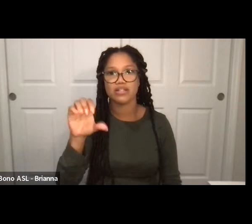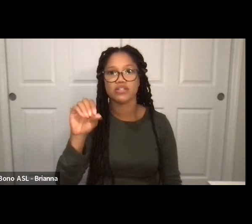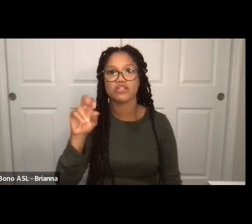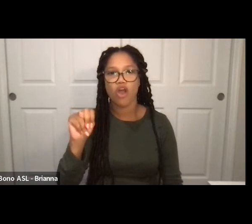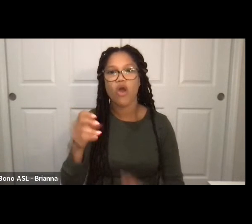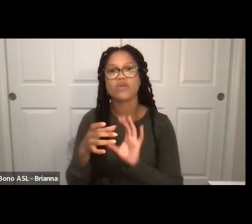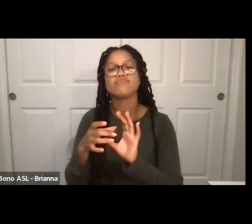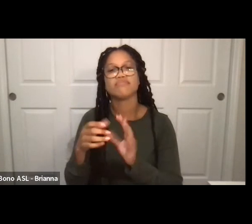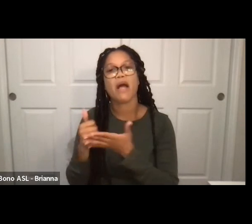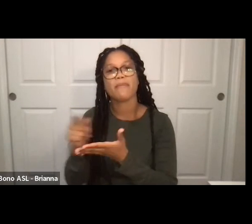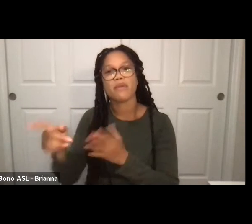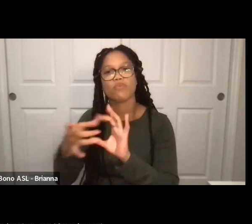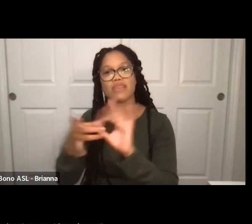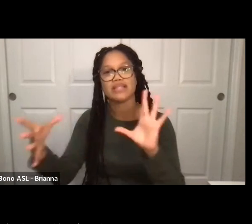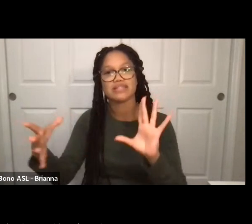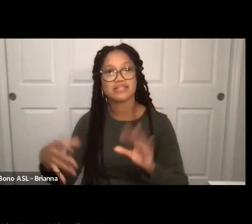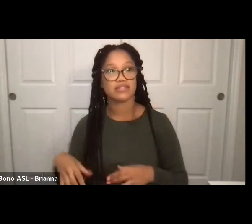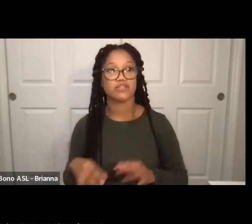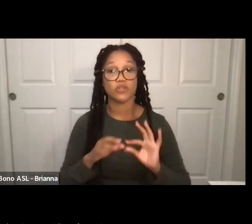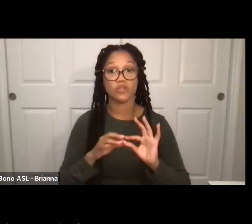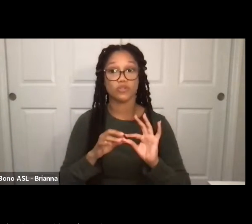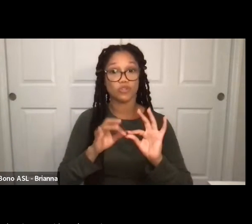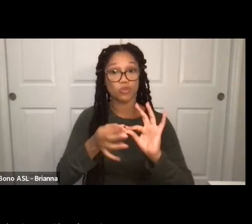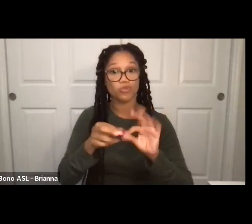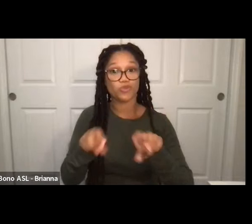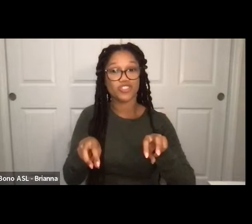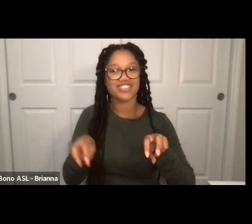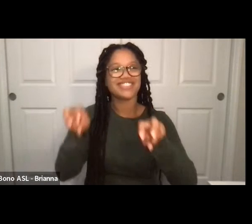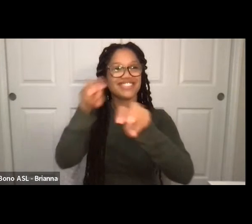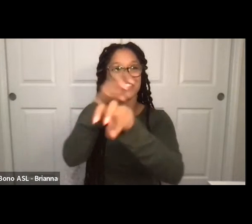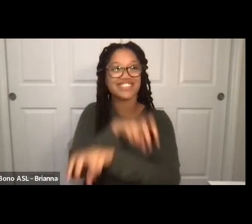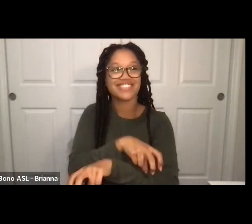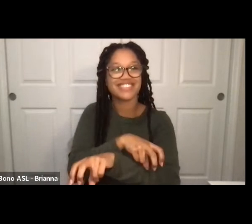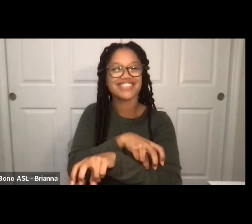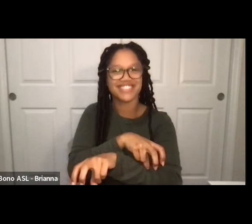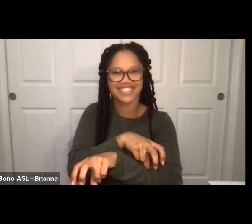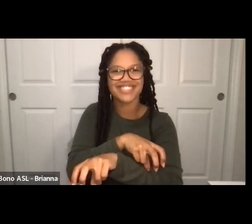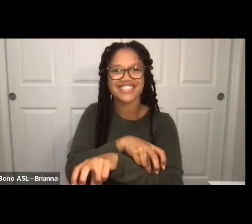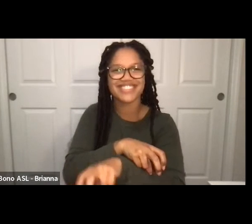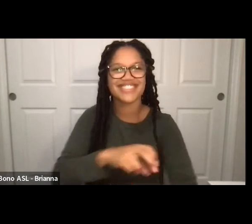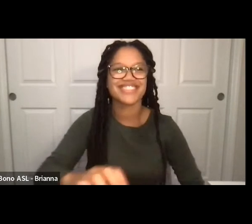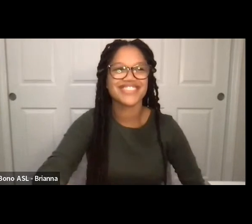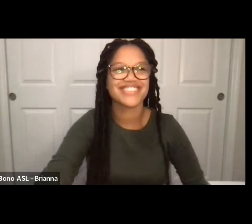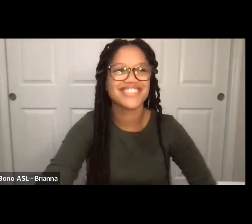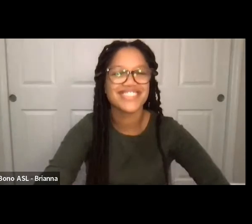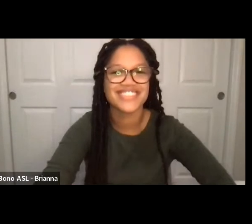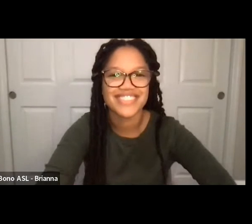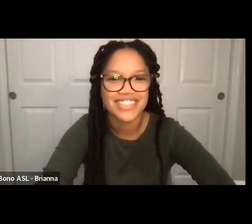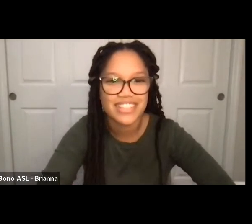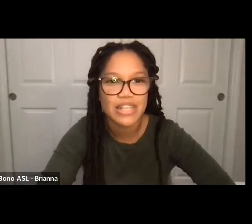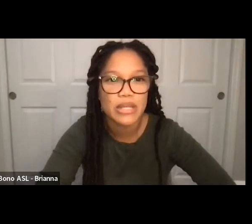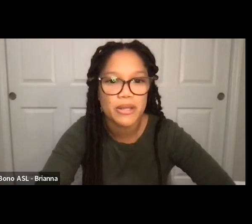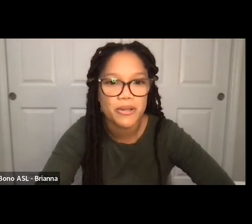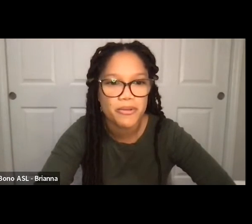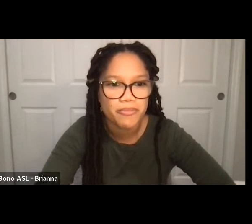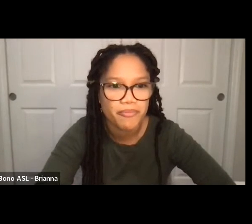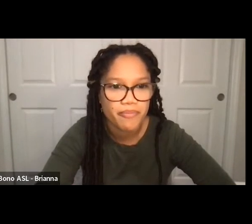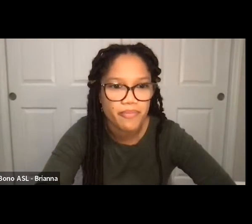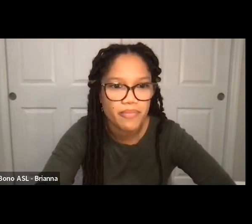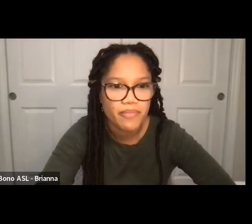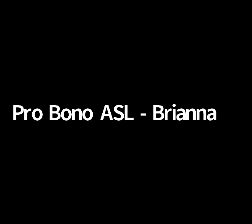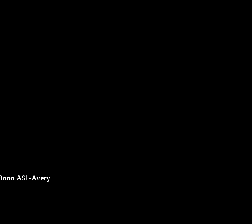And he wasn't actually there for the People's Summit, which is being held at Trade Tech. He was there because he's in classes at Trade